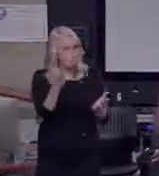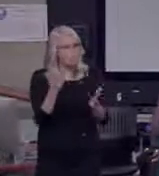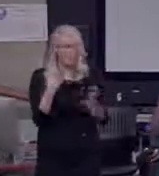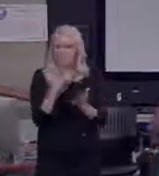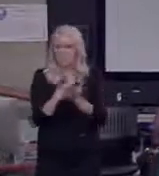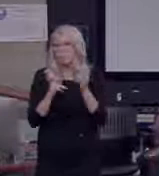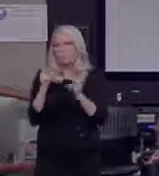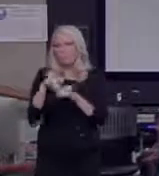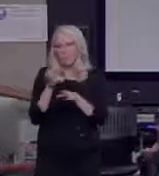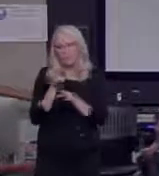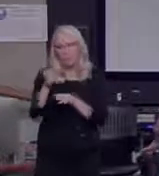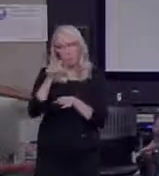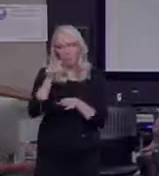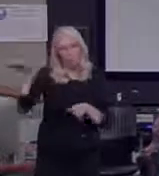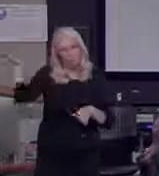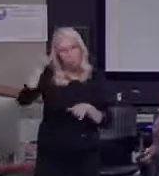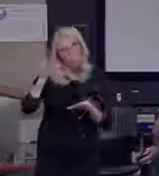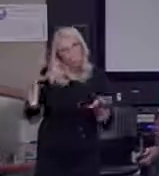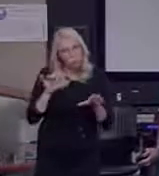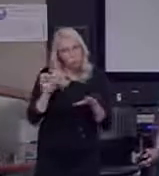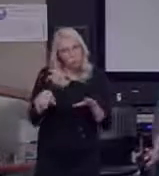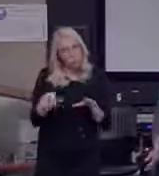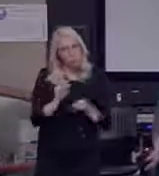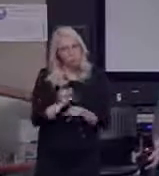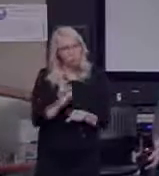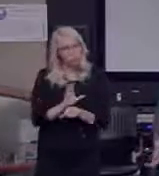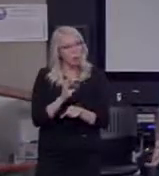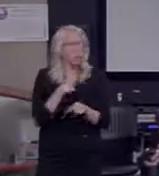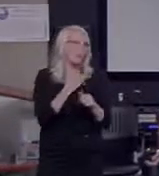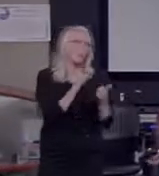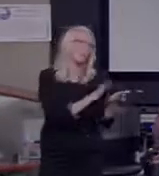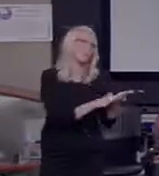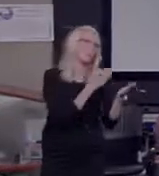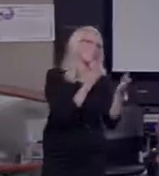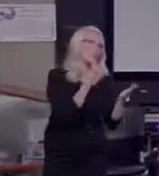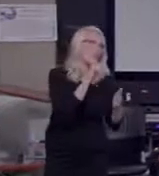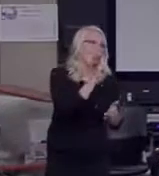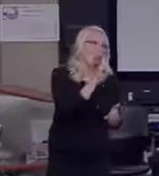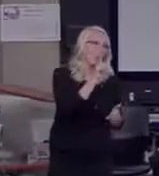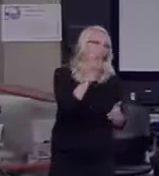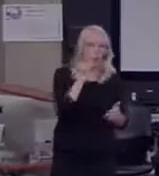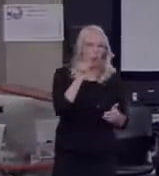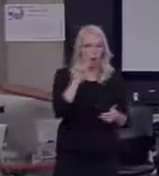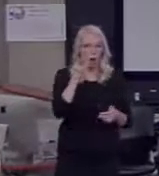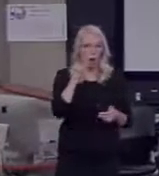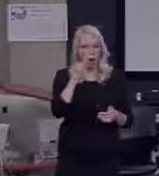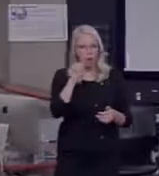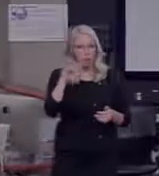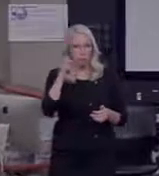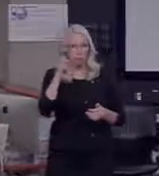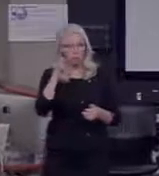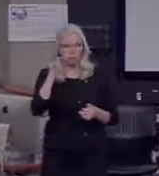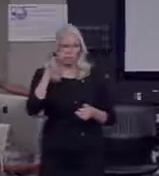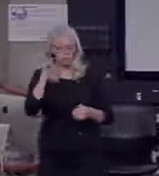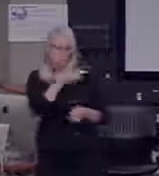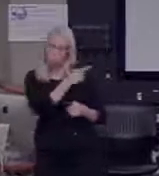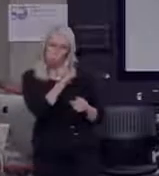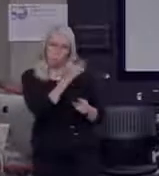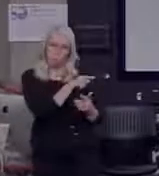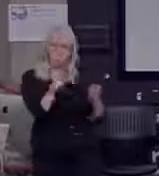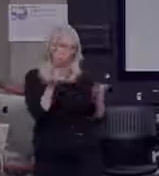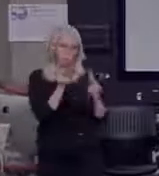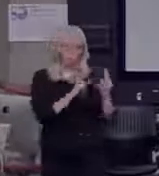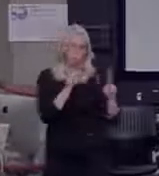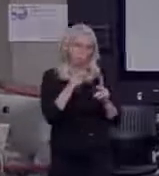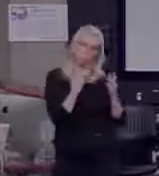in our field who are out there doing it, and I'd have to say Laura Petito is one of them, and you've been amazing, amazing. We really